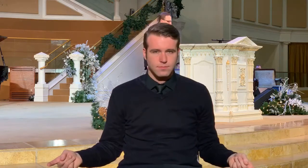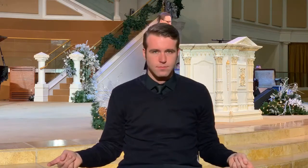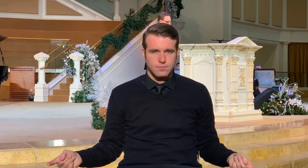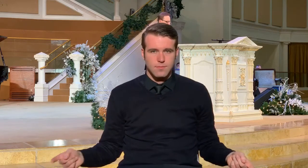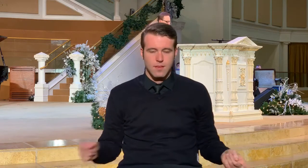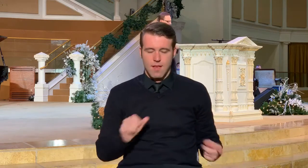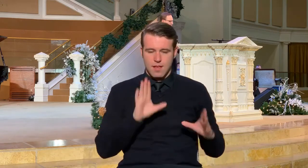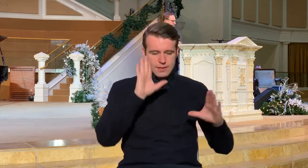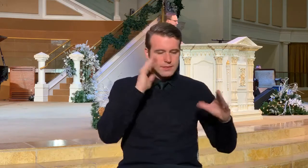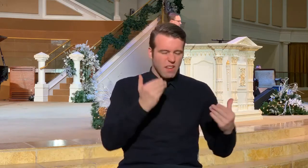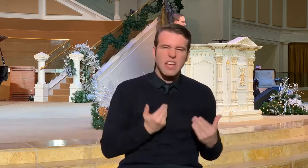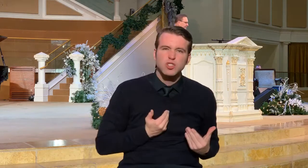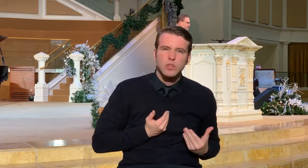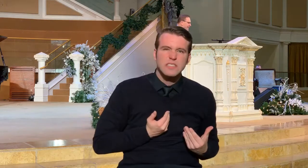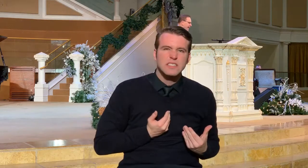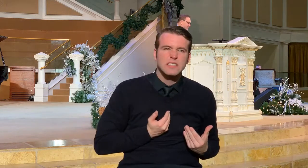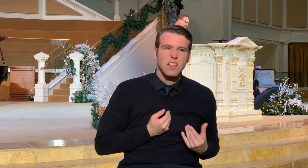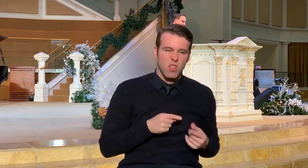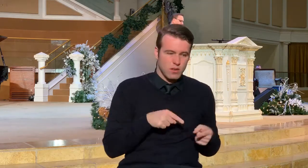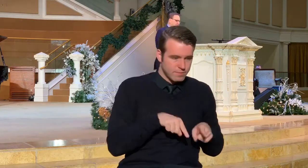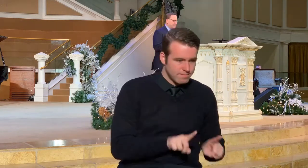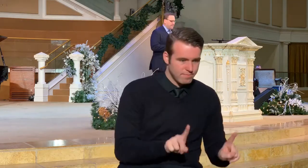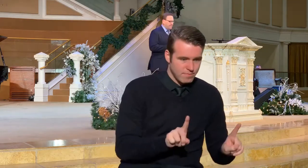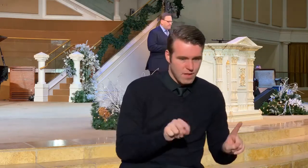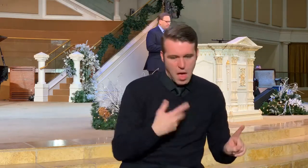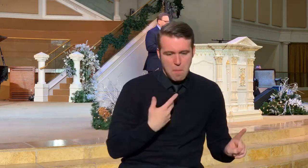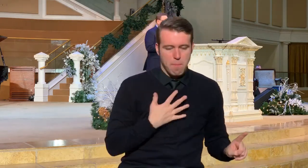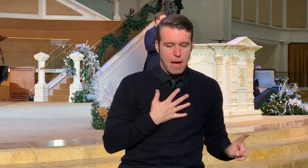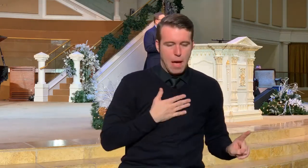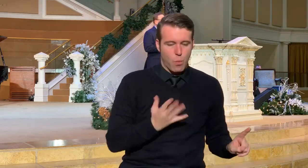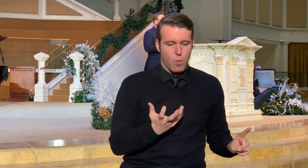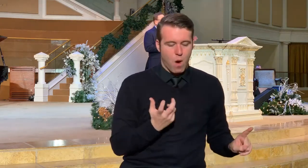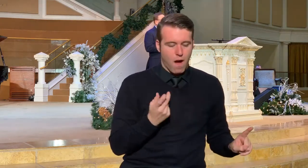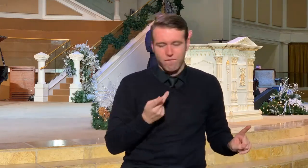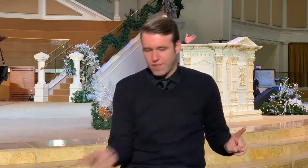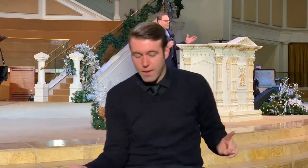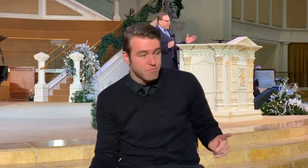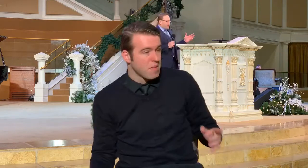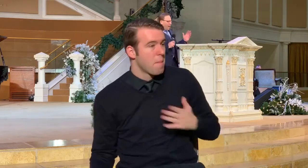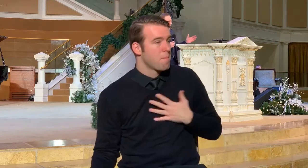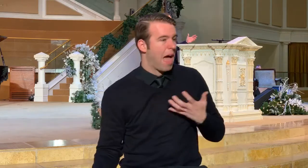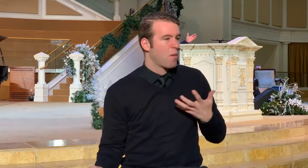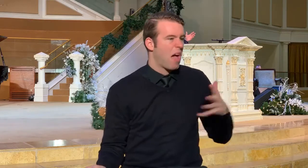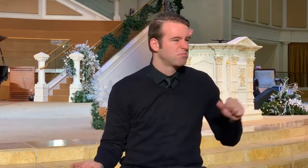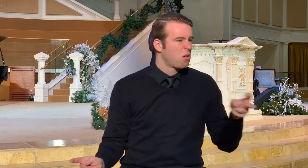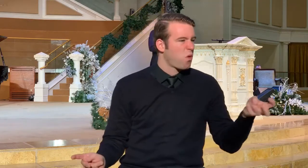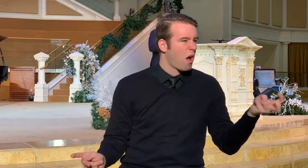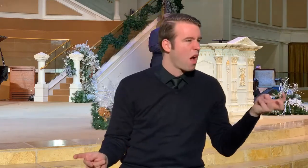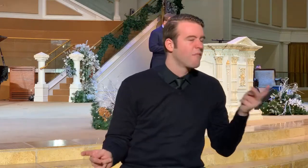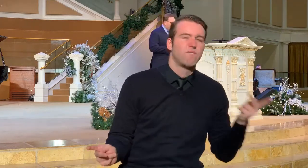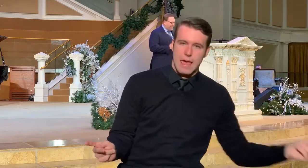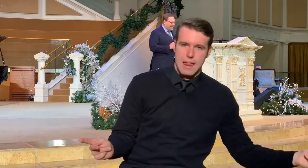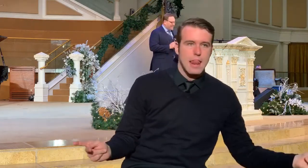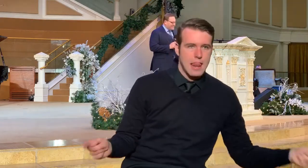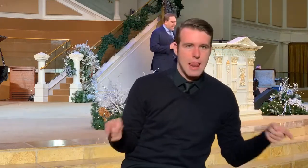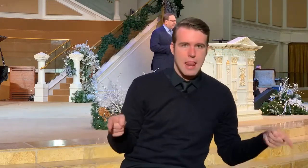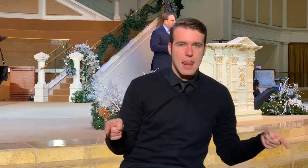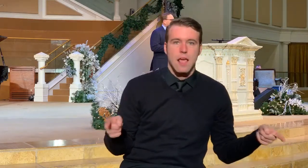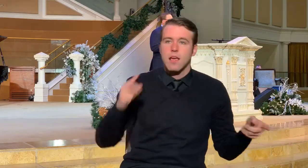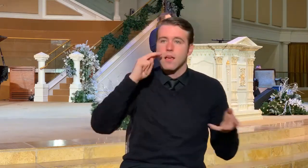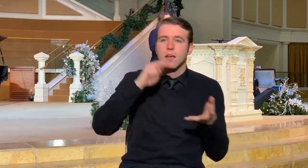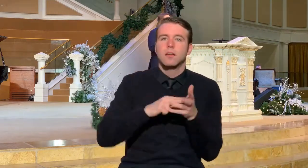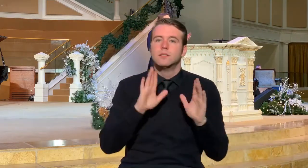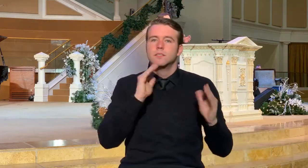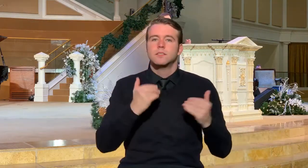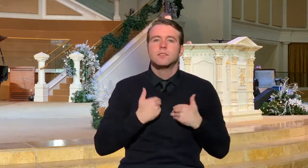Self-interest, feeding their appetites, taking, ravaging, robbing, consuming,